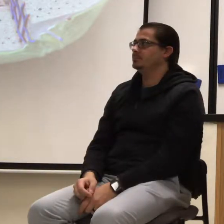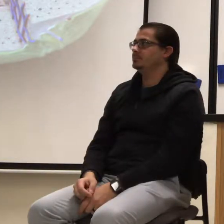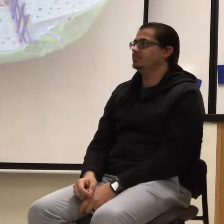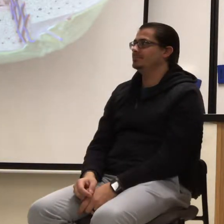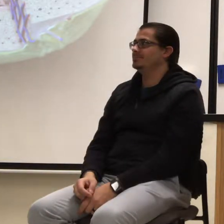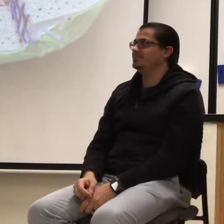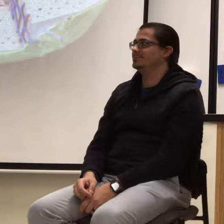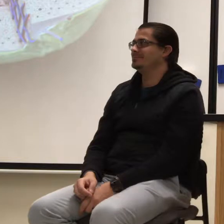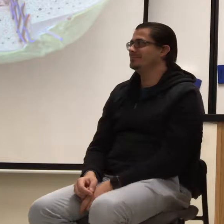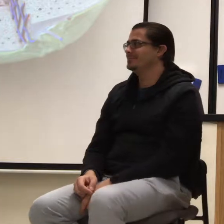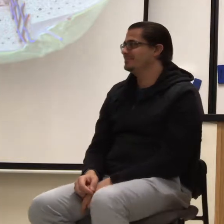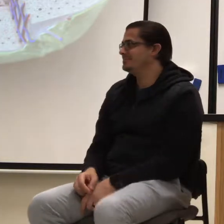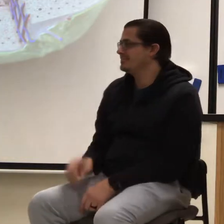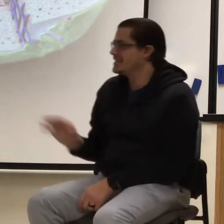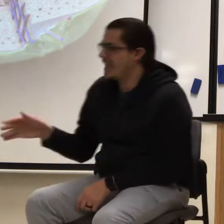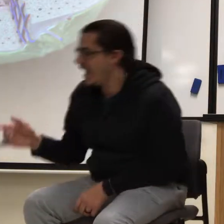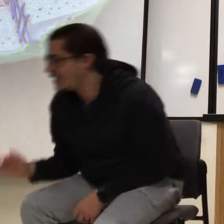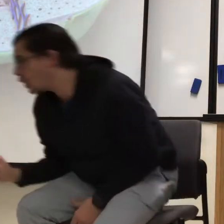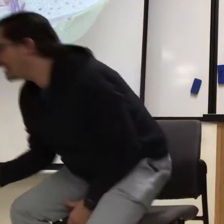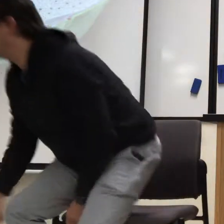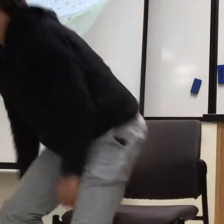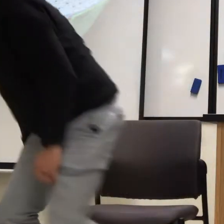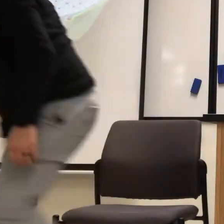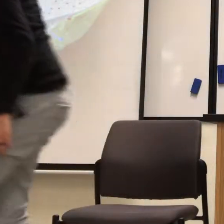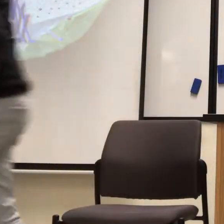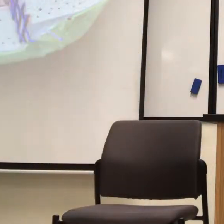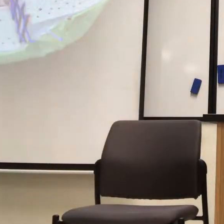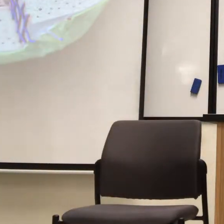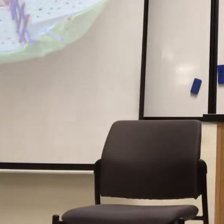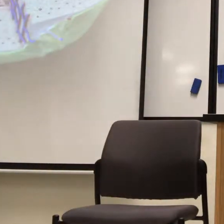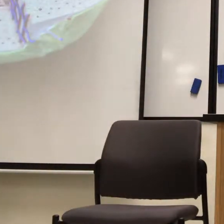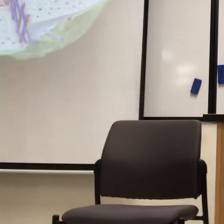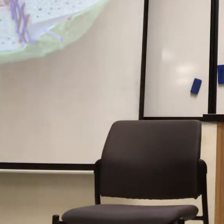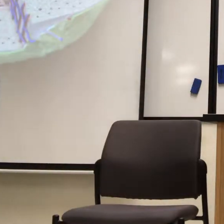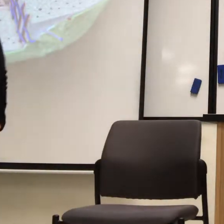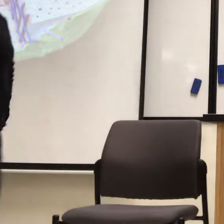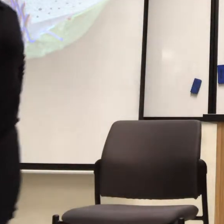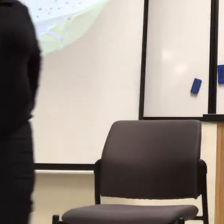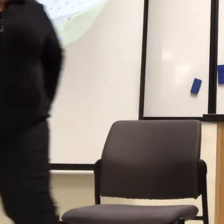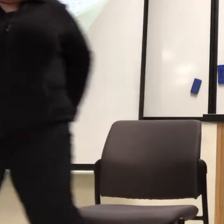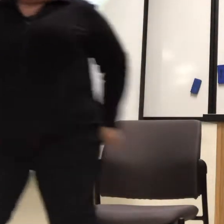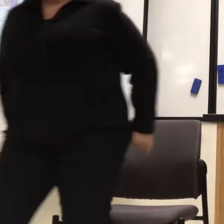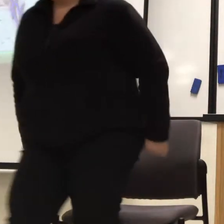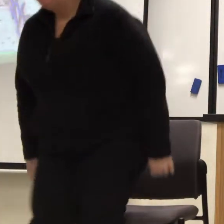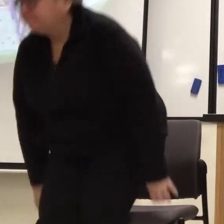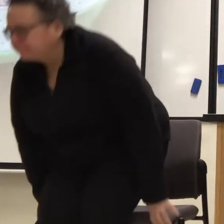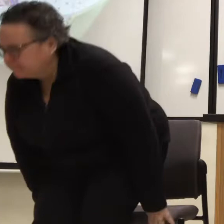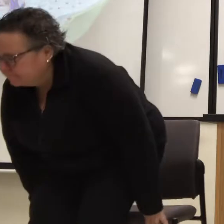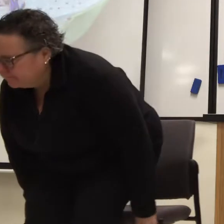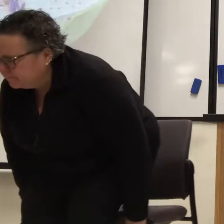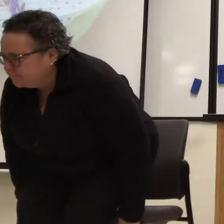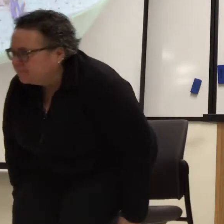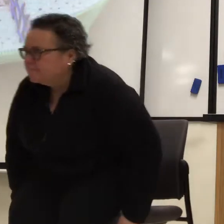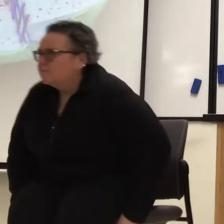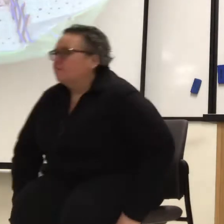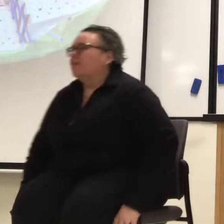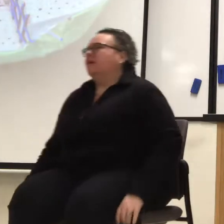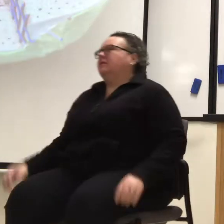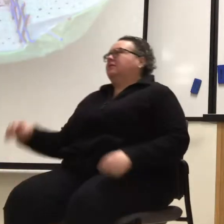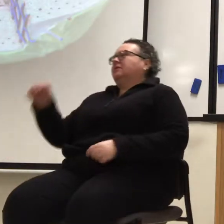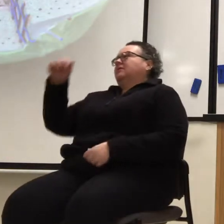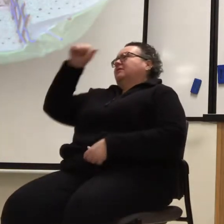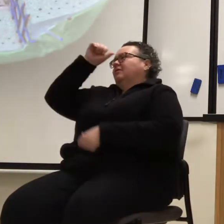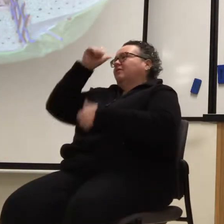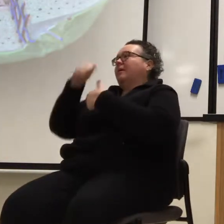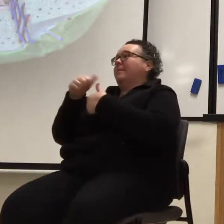Like I said, when you look at the dry bones in the lab, the periosteum has been removed. It's one of the things that the domestic beetles have to eat.